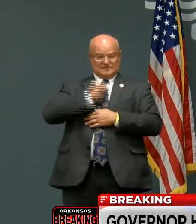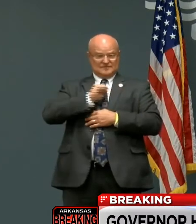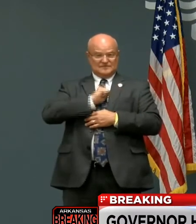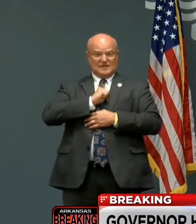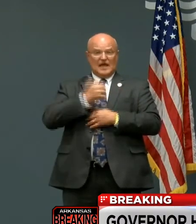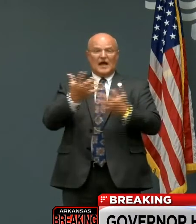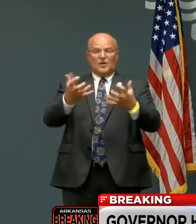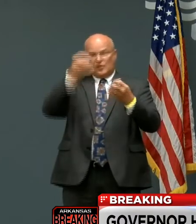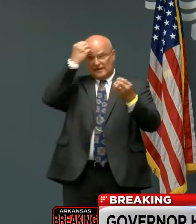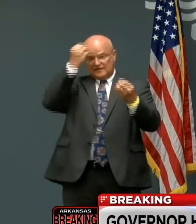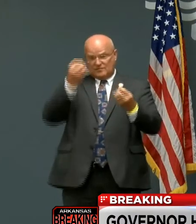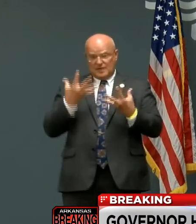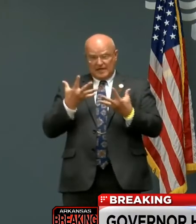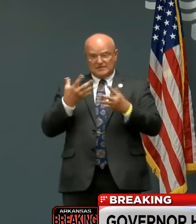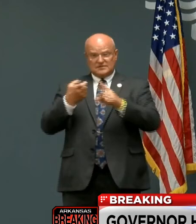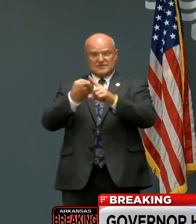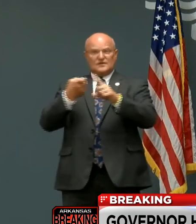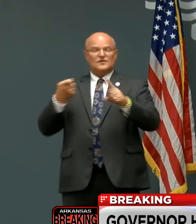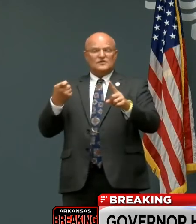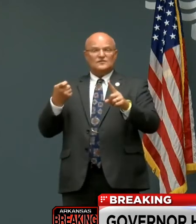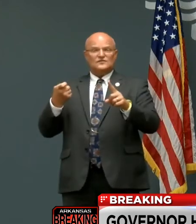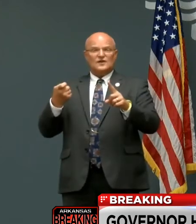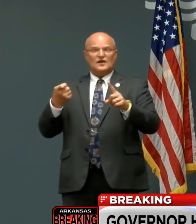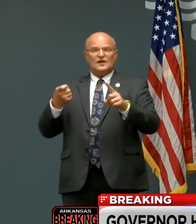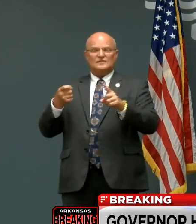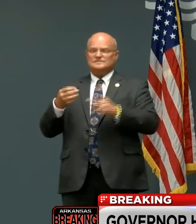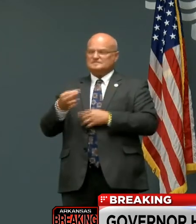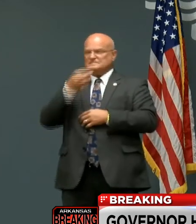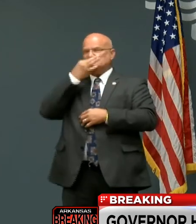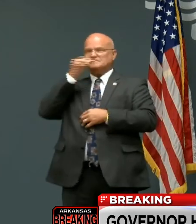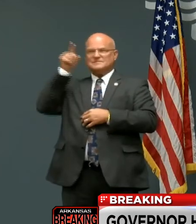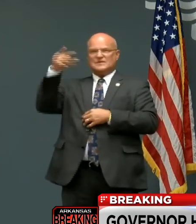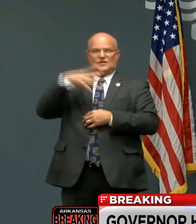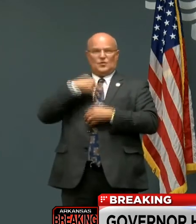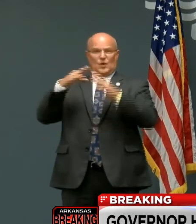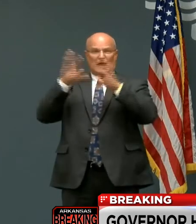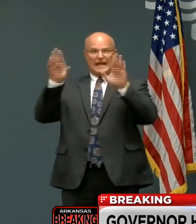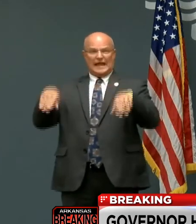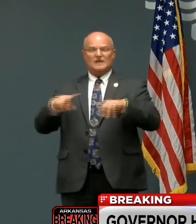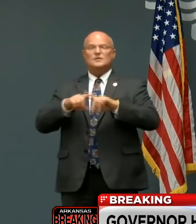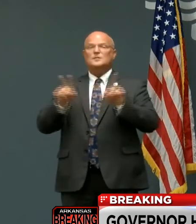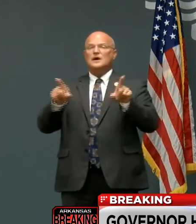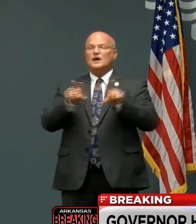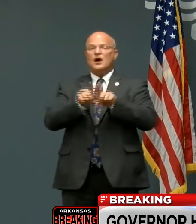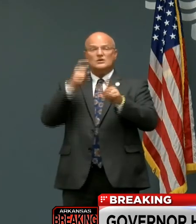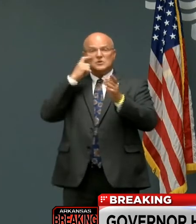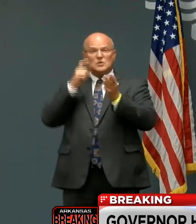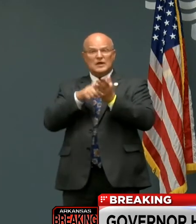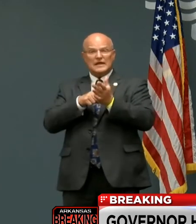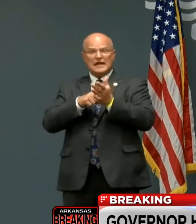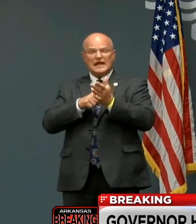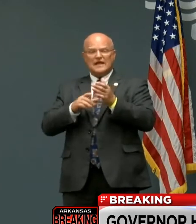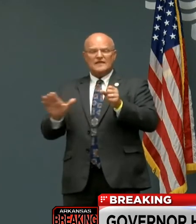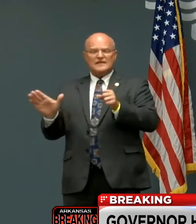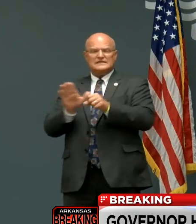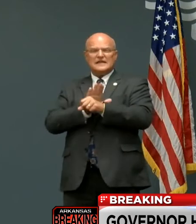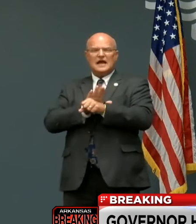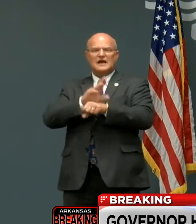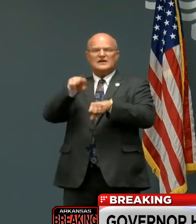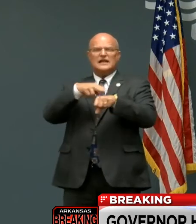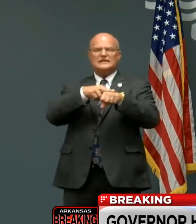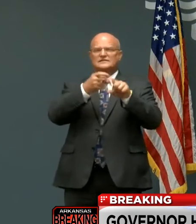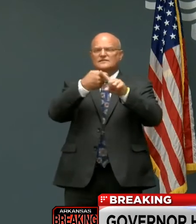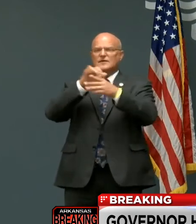have the information that comes from experts at the White House, but we also recognize they're looking at the entire nation from New